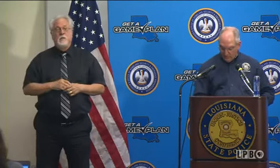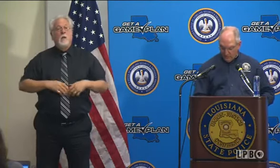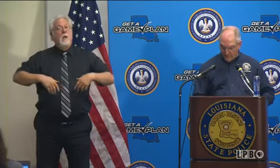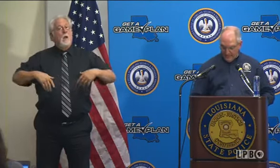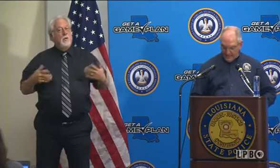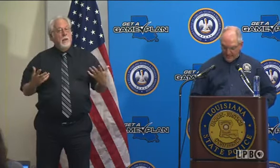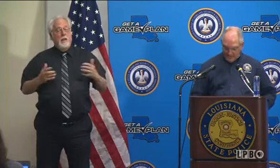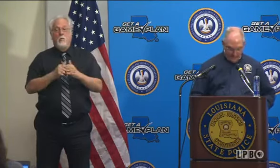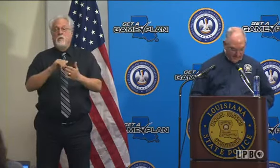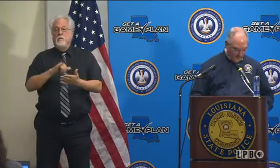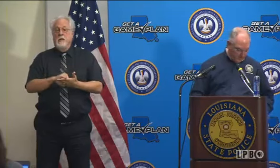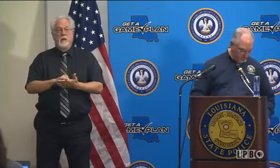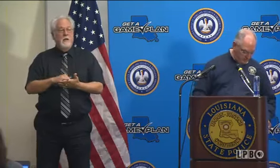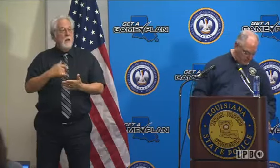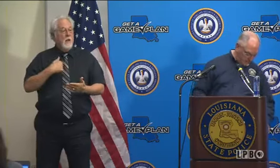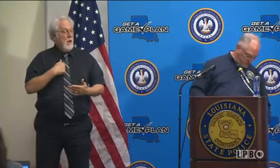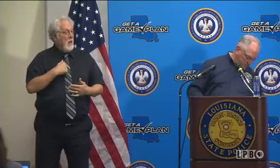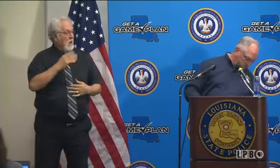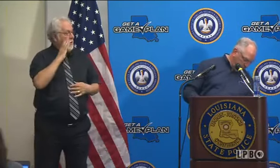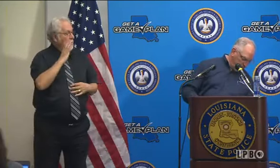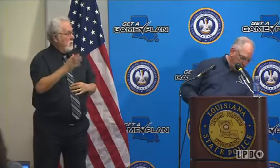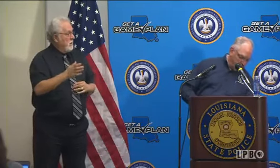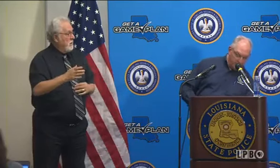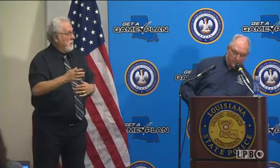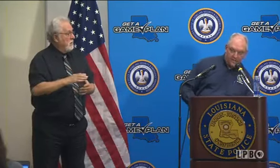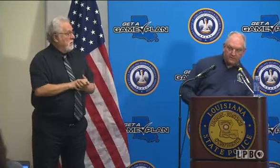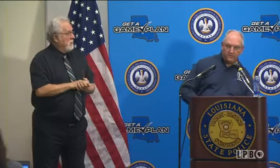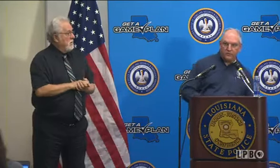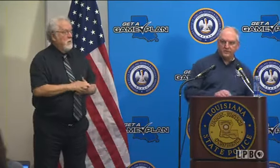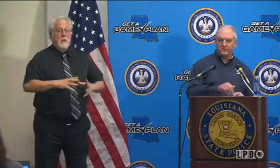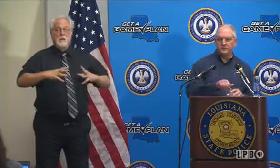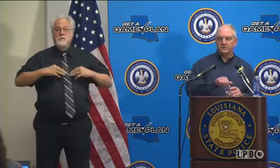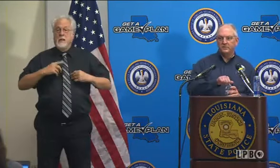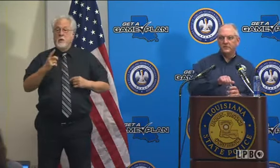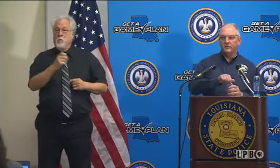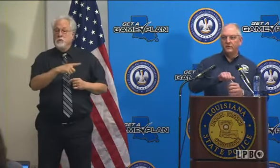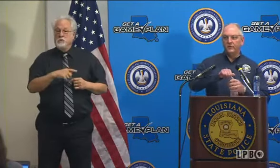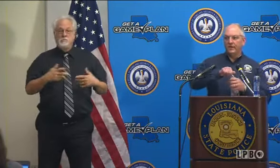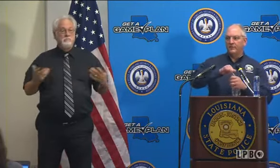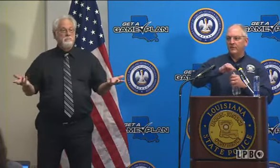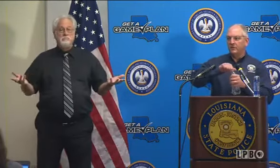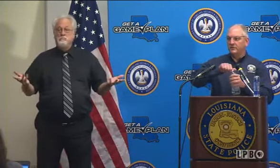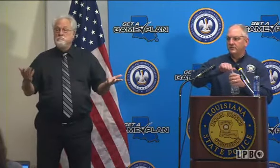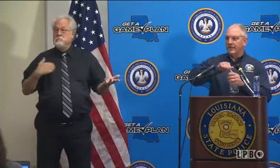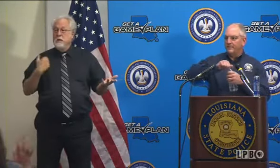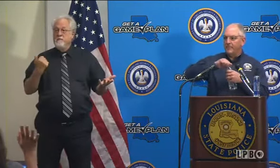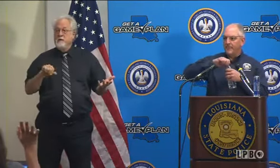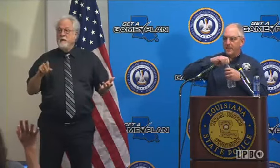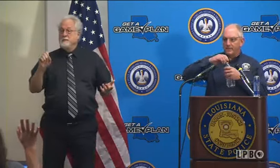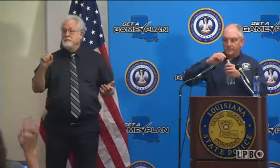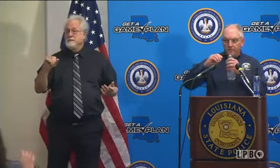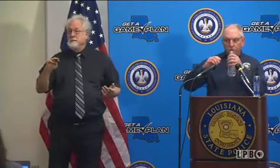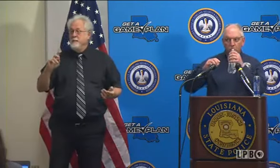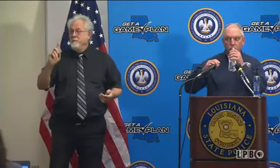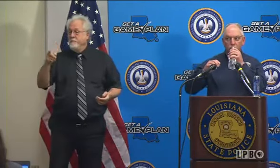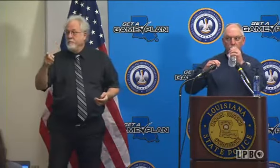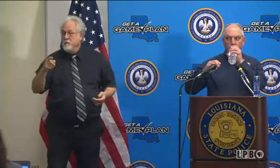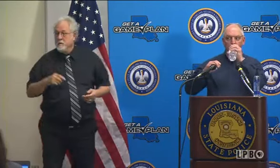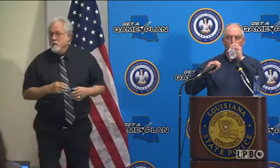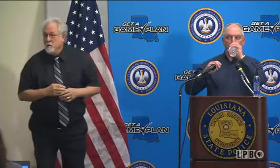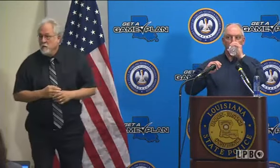Okay, so with that, I am going to take some questions. If you have any questions, Sam?